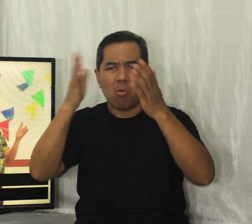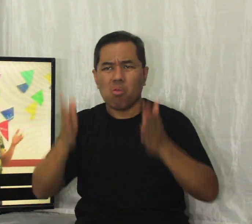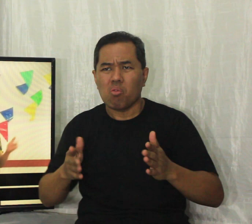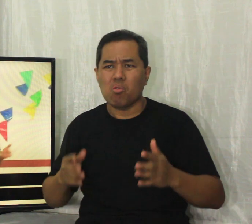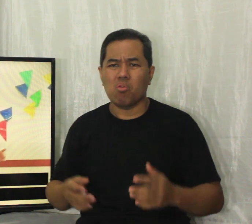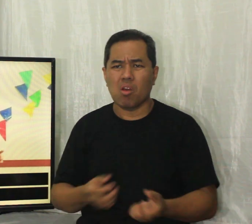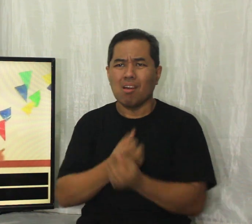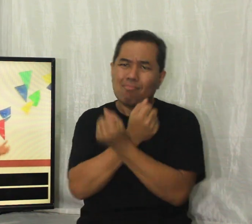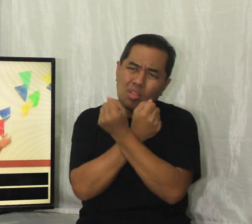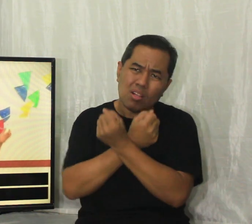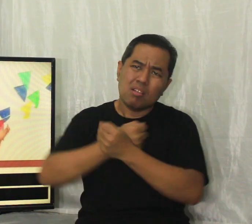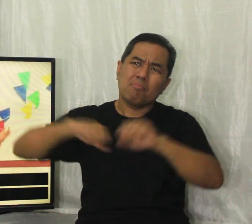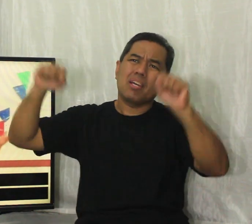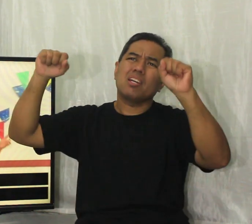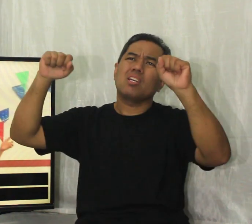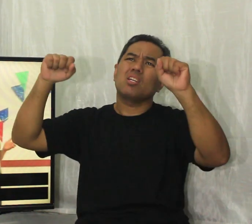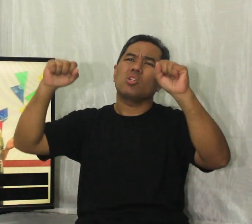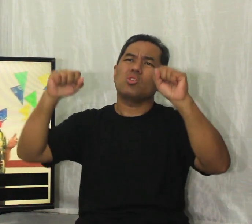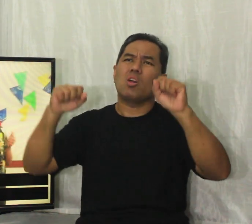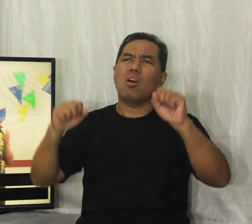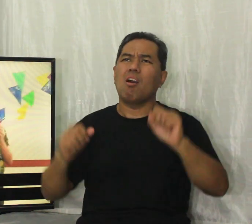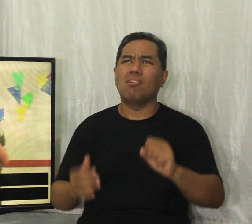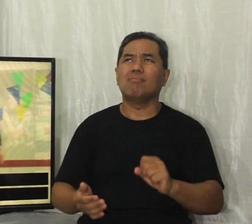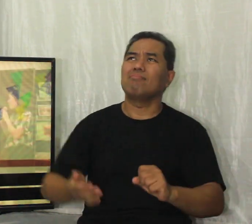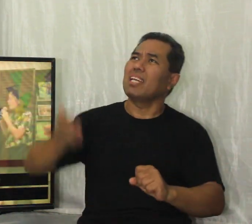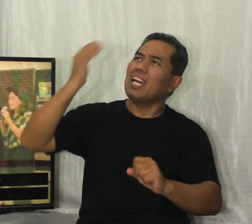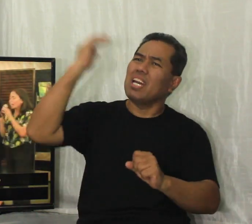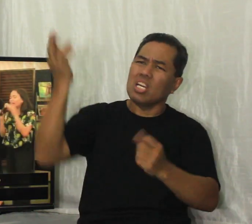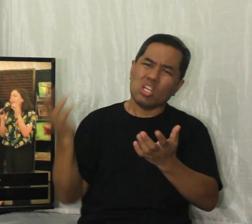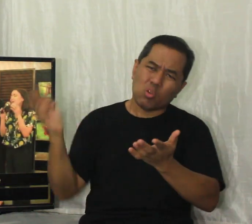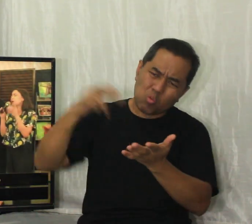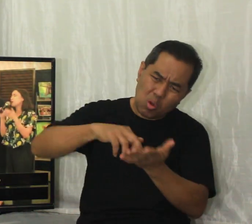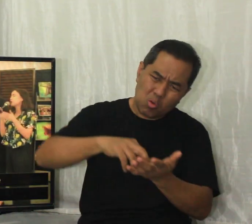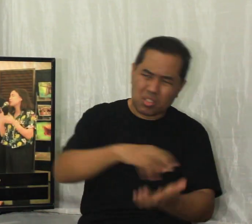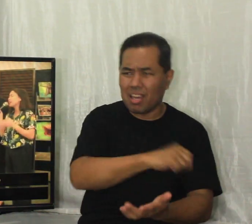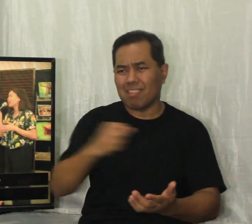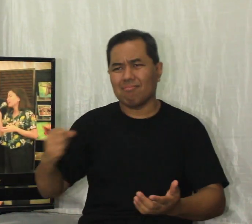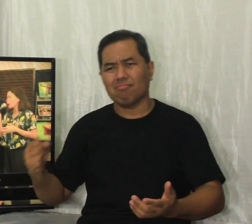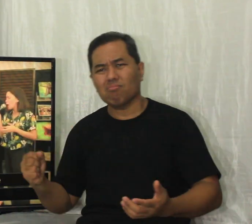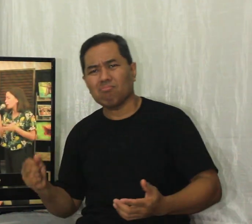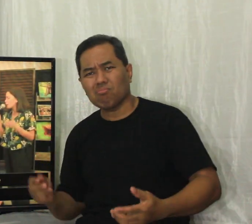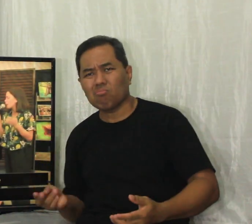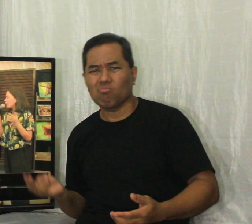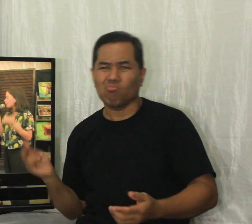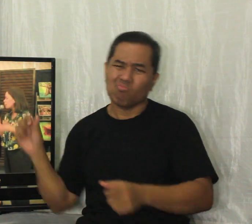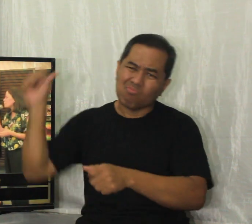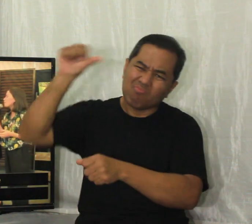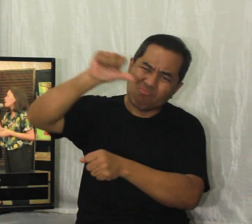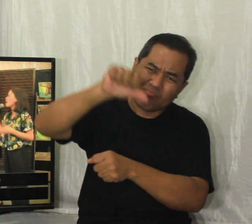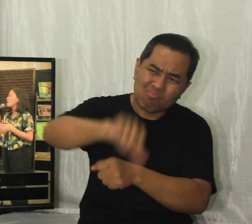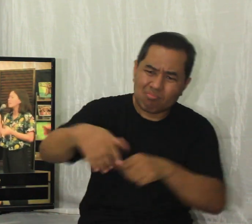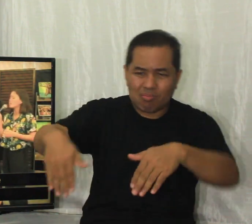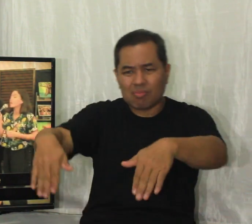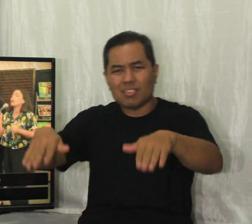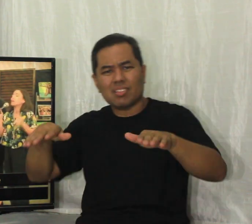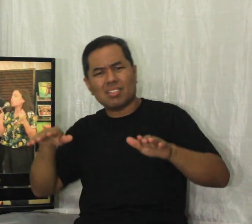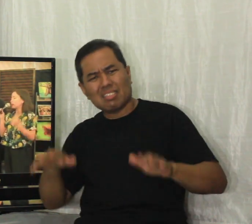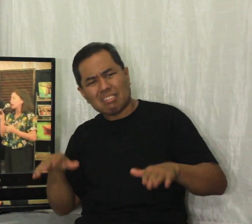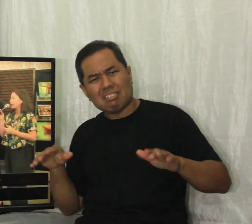Forever, Father of salvation. He rose in conquered the